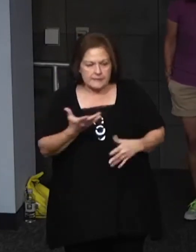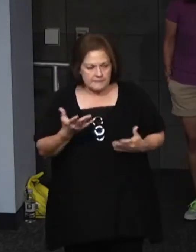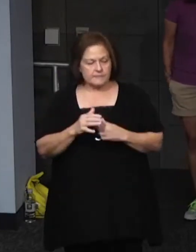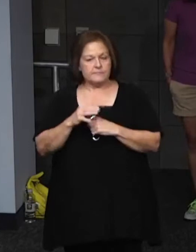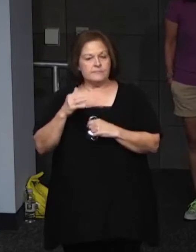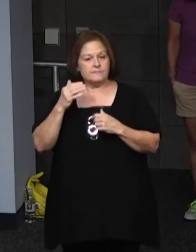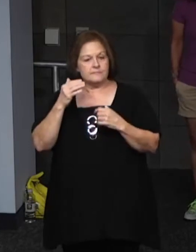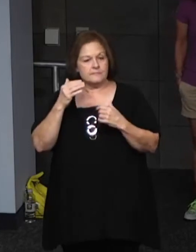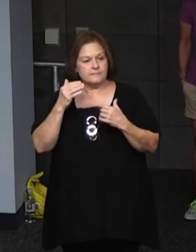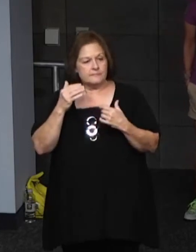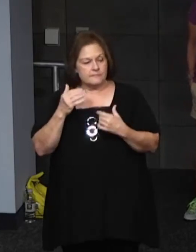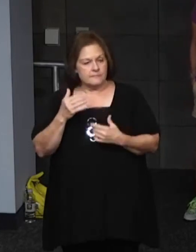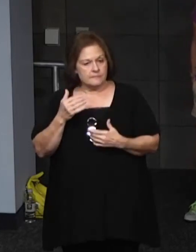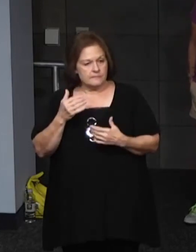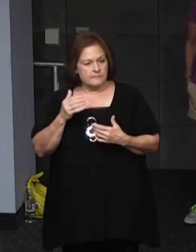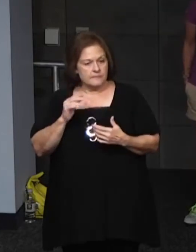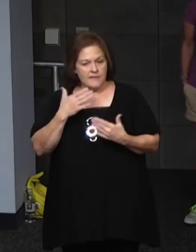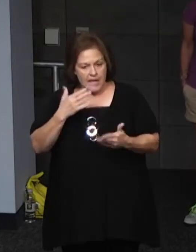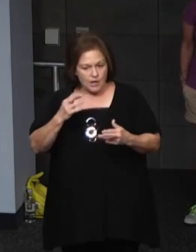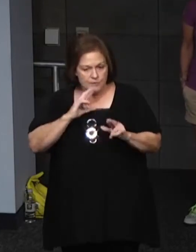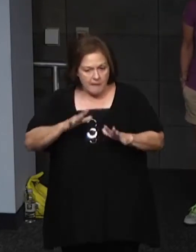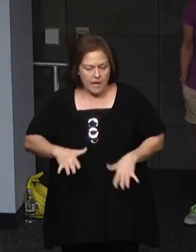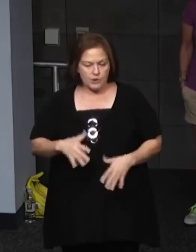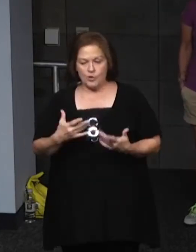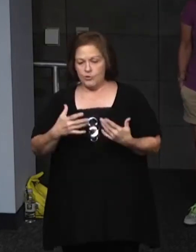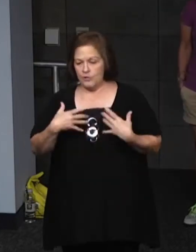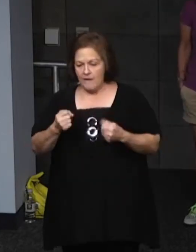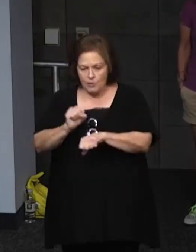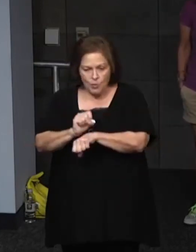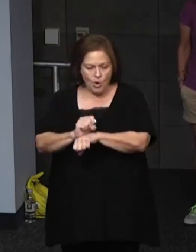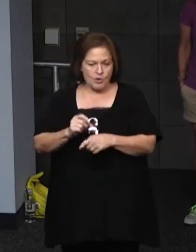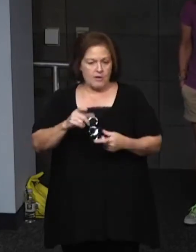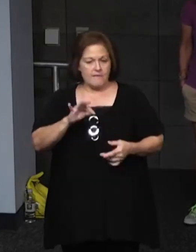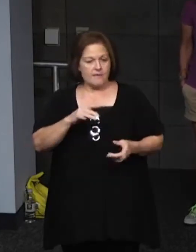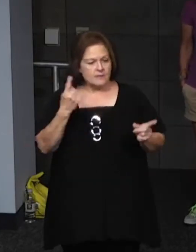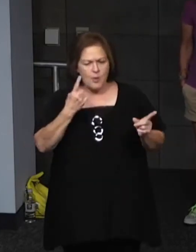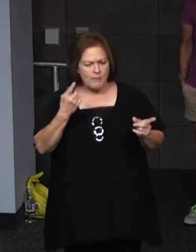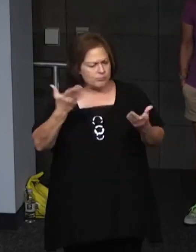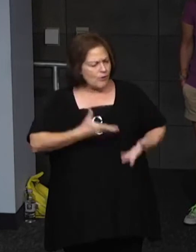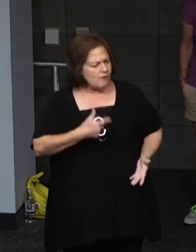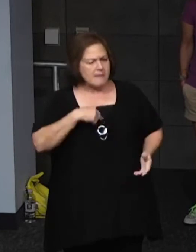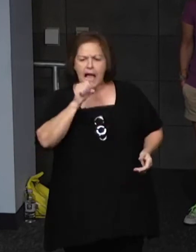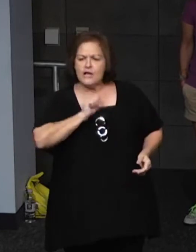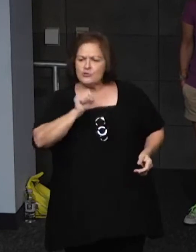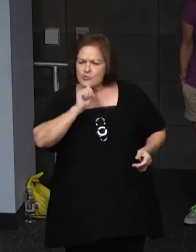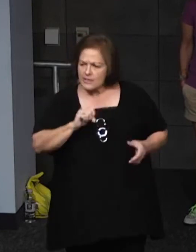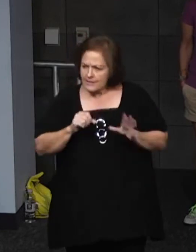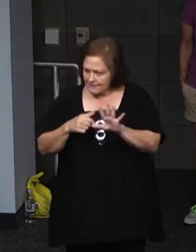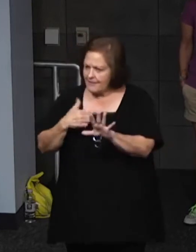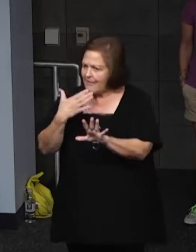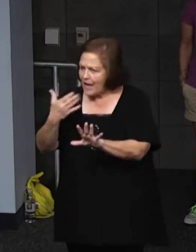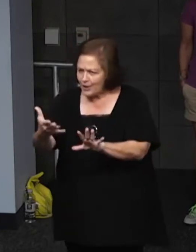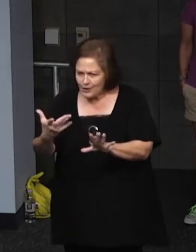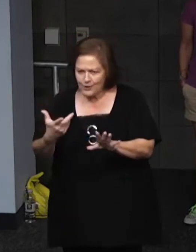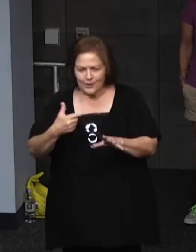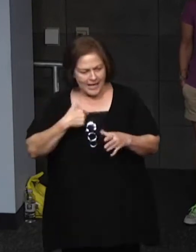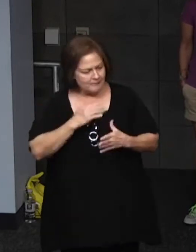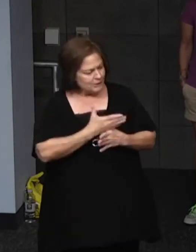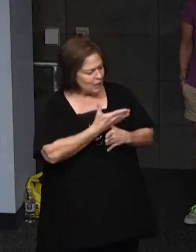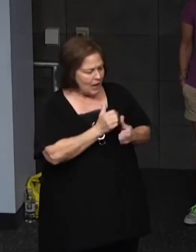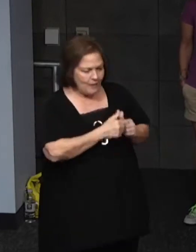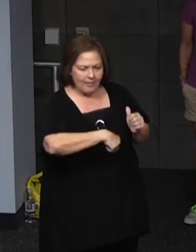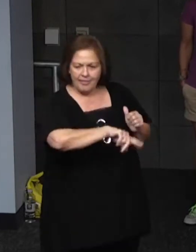Again, thank a responder, thank a recovery worker. If you have an ice cream, somebody brought me an ice cream. Thank you, Heather. I had a little cup, and I was able to share it